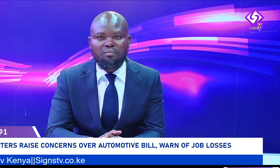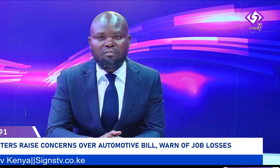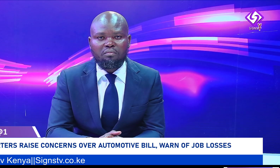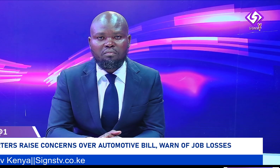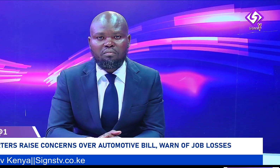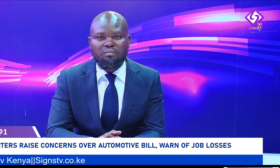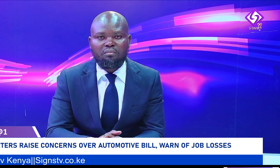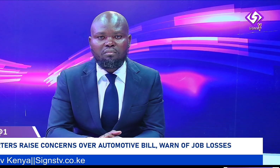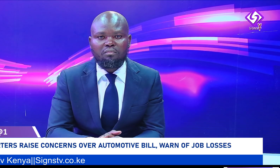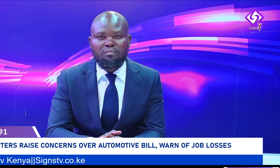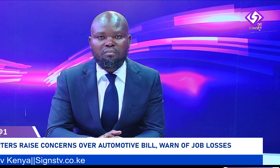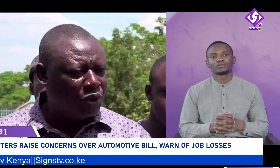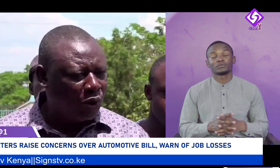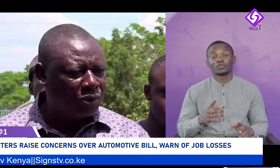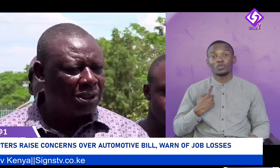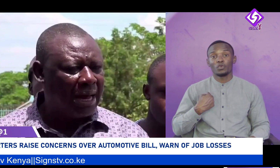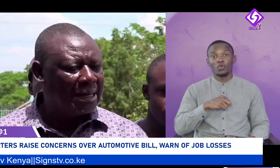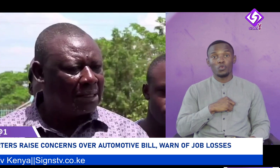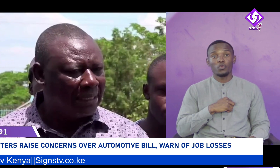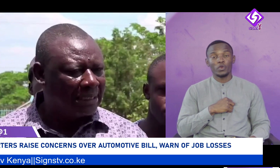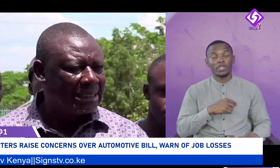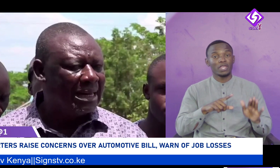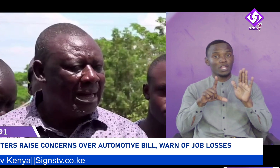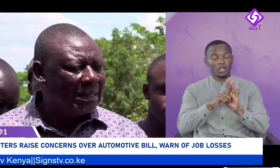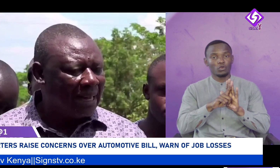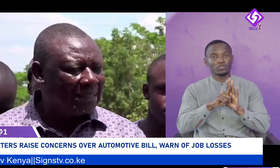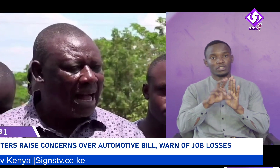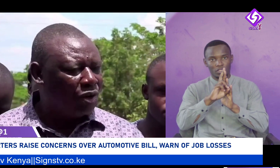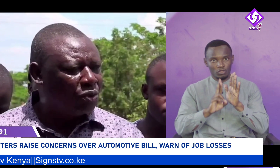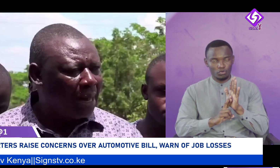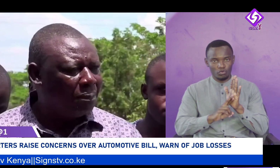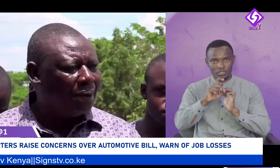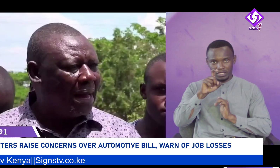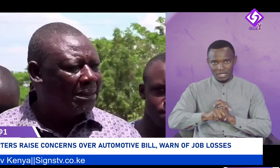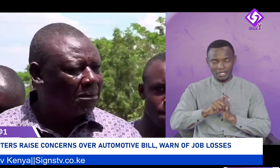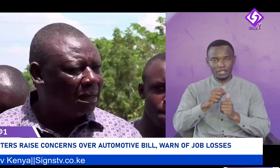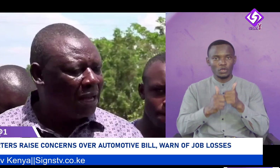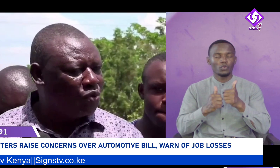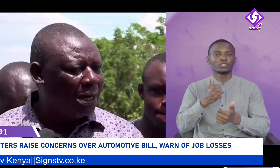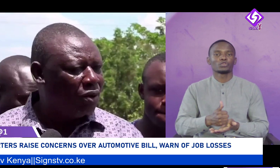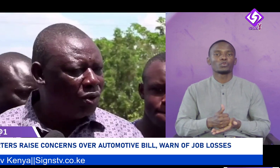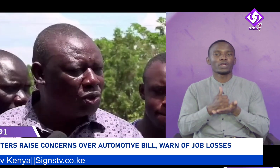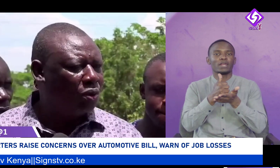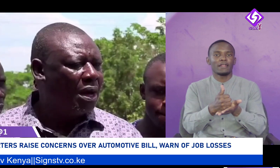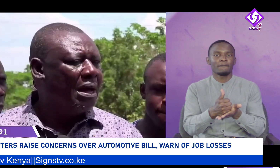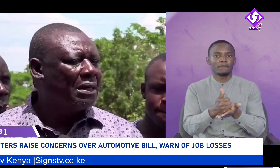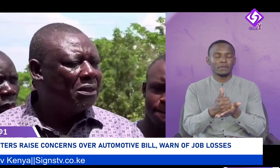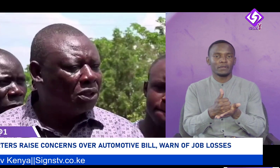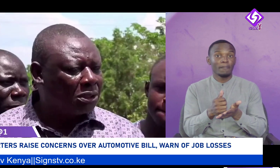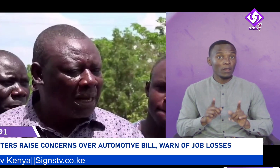sector. Laws and regulations that are going to help and actually also